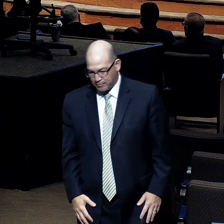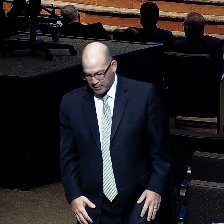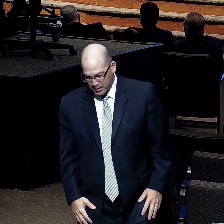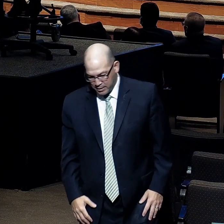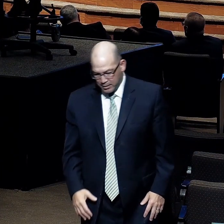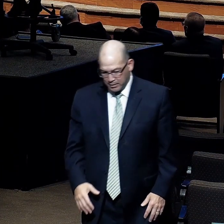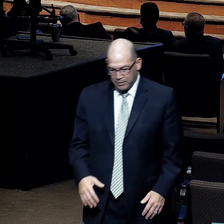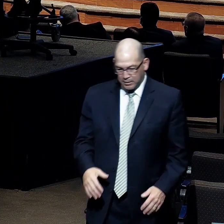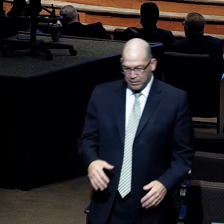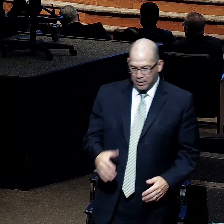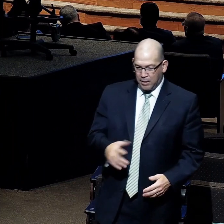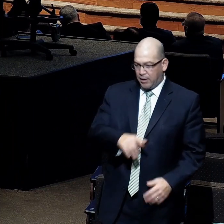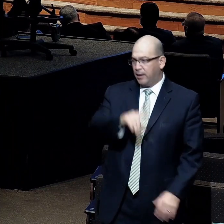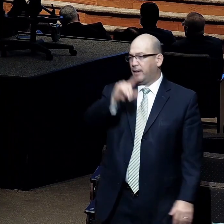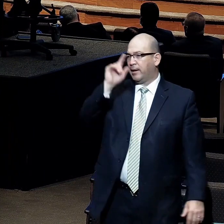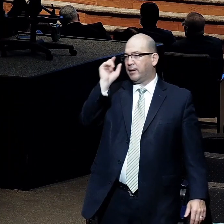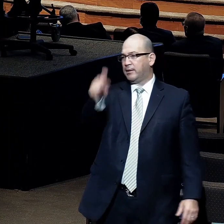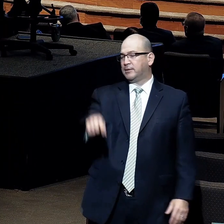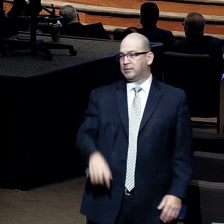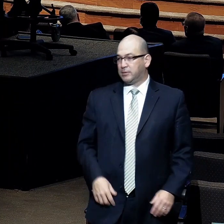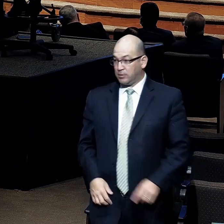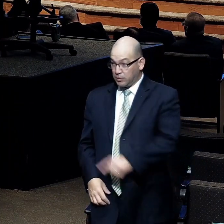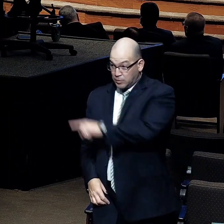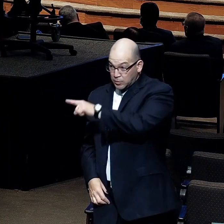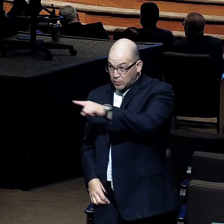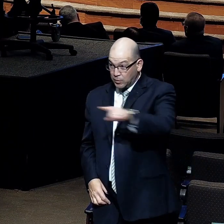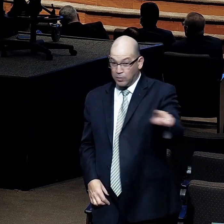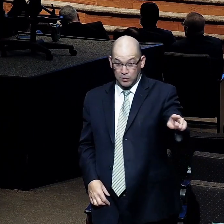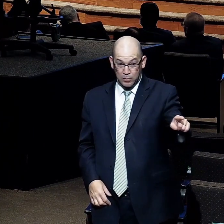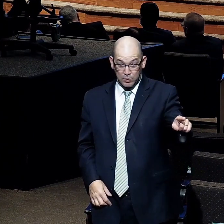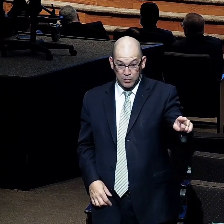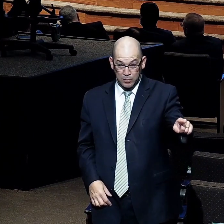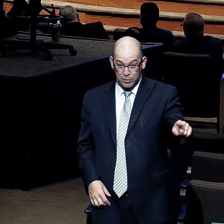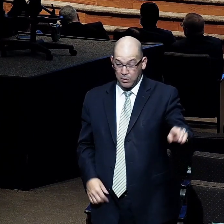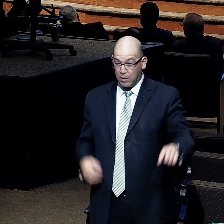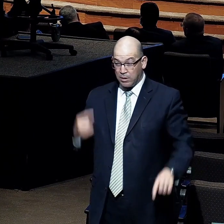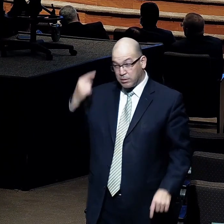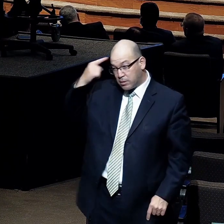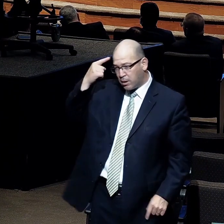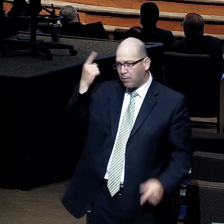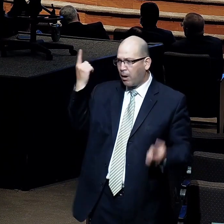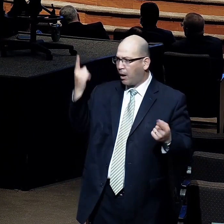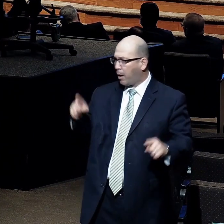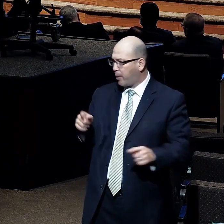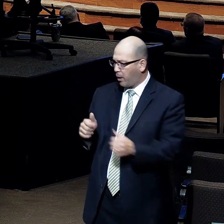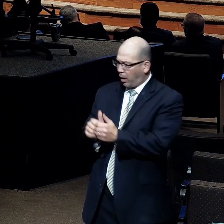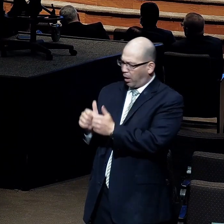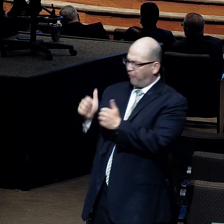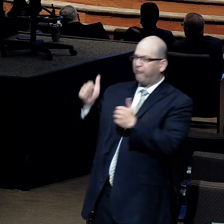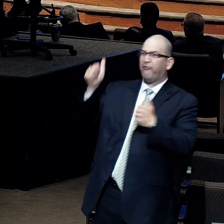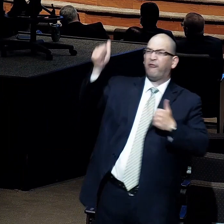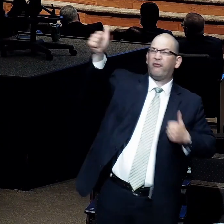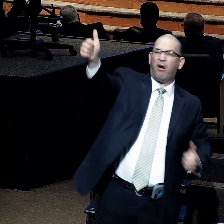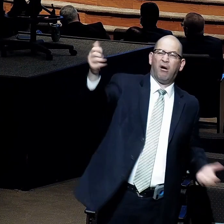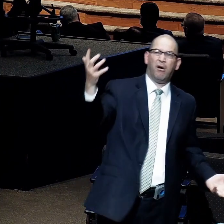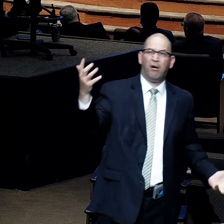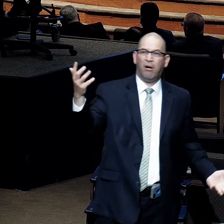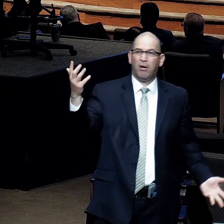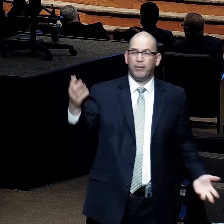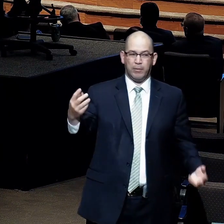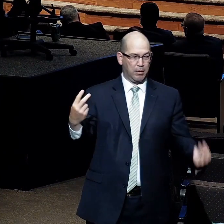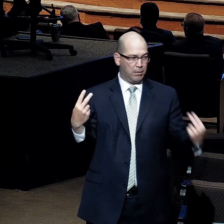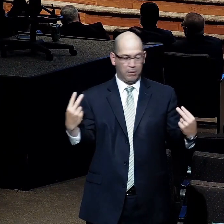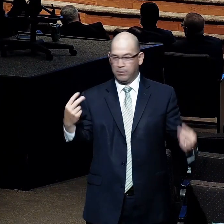me ask you, are you in a place where you're wondering what happened? Maybe you're not even saved today. Maybe you're looking at me and you're wondering,